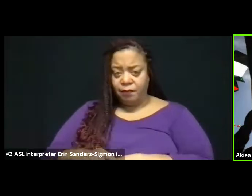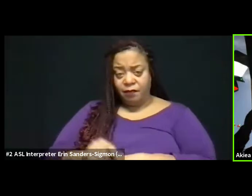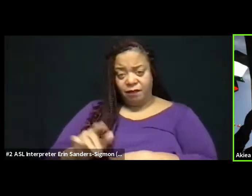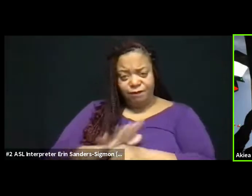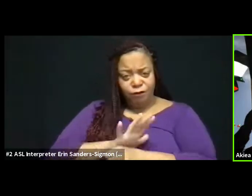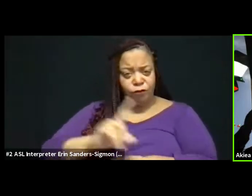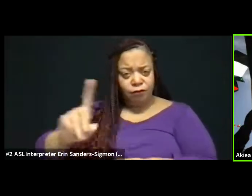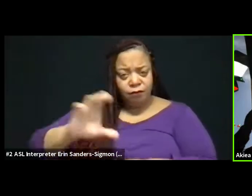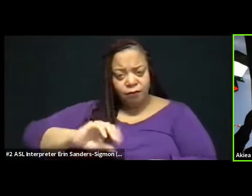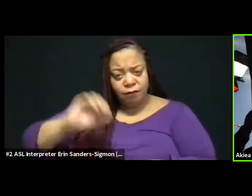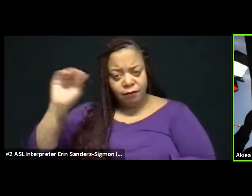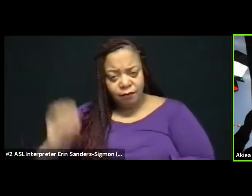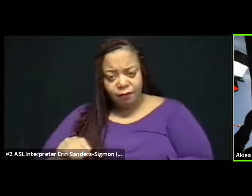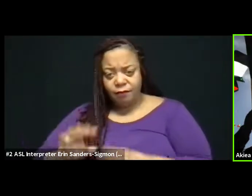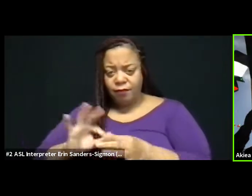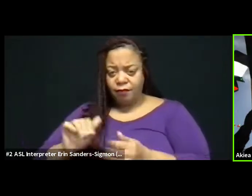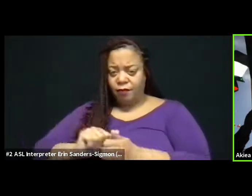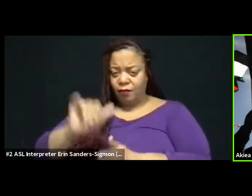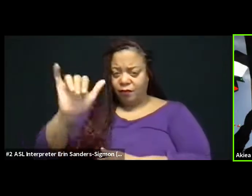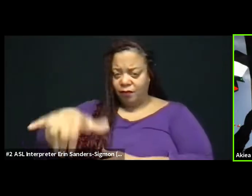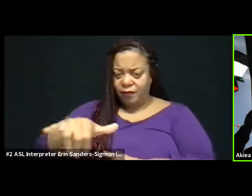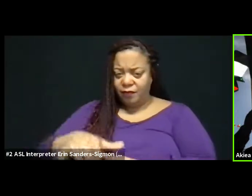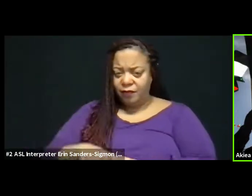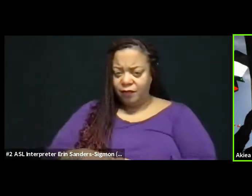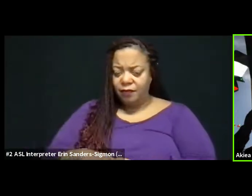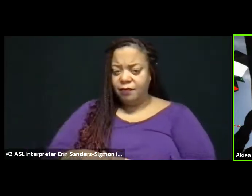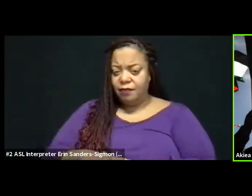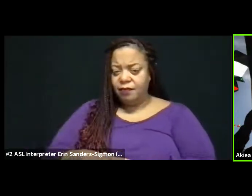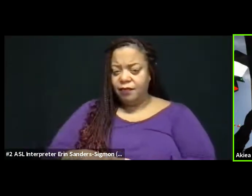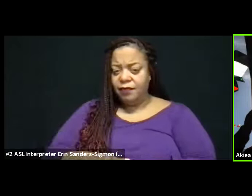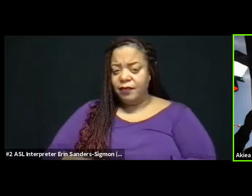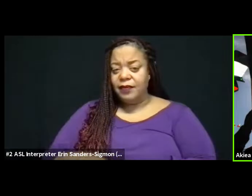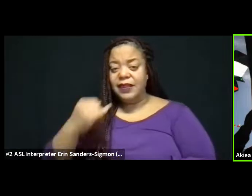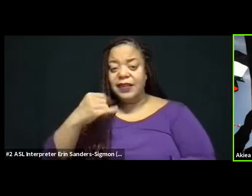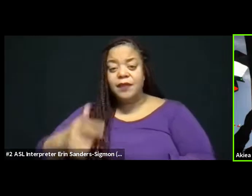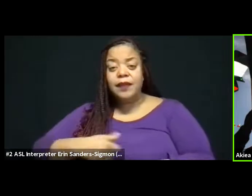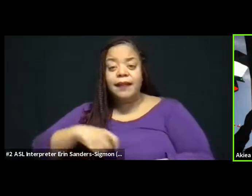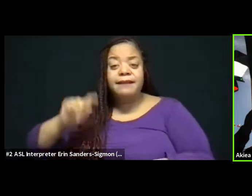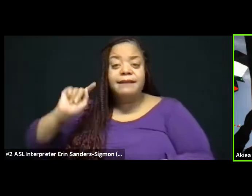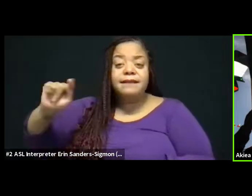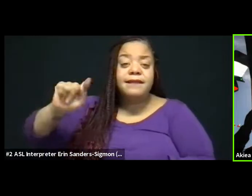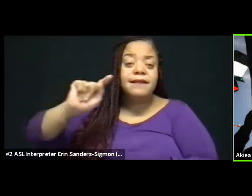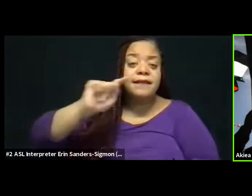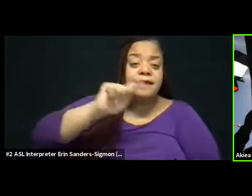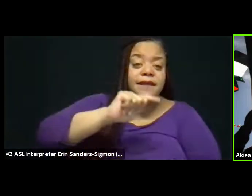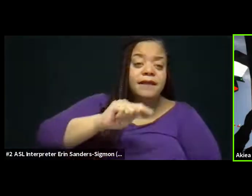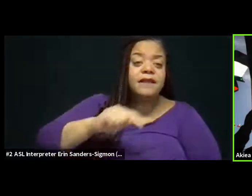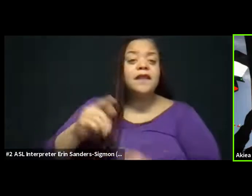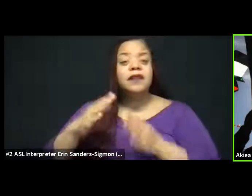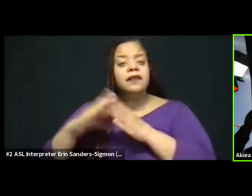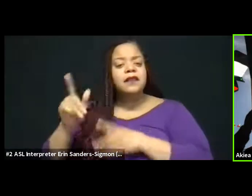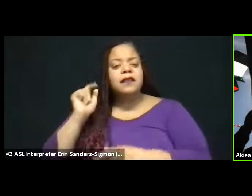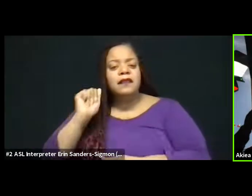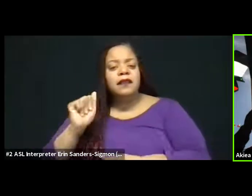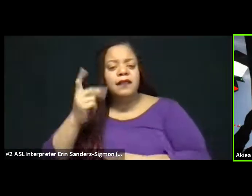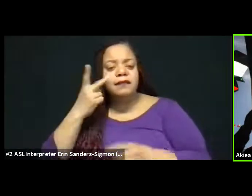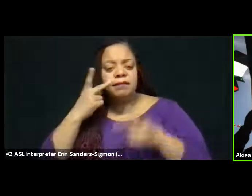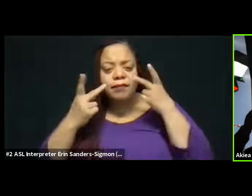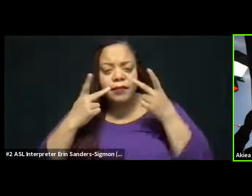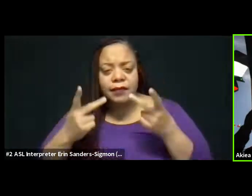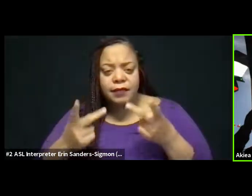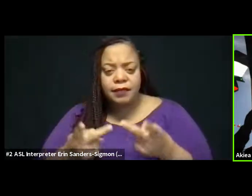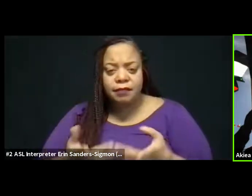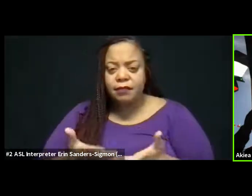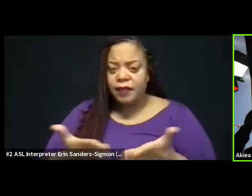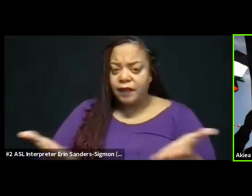live in any type of city, especially, you see those speed cameras that are clacking us every single